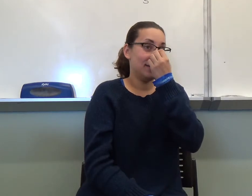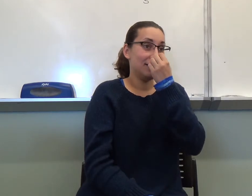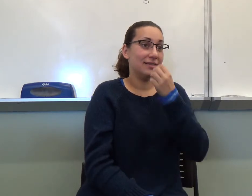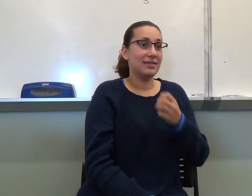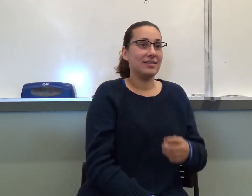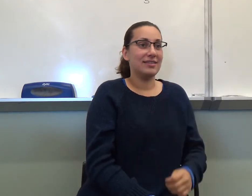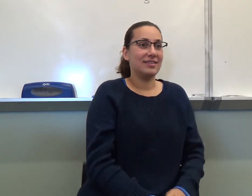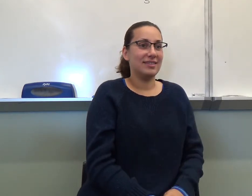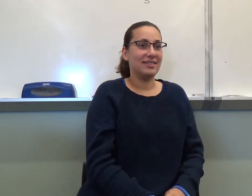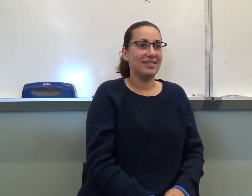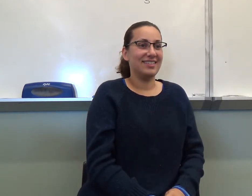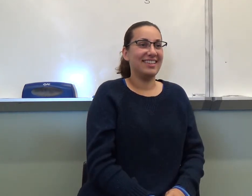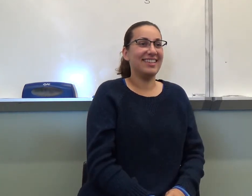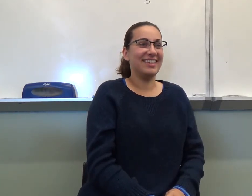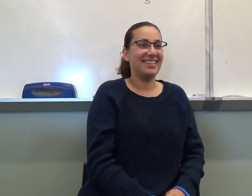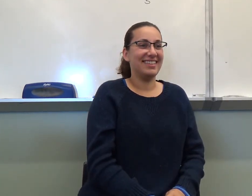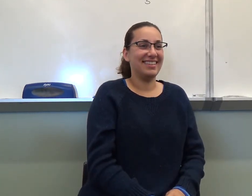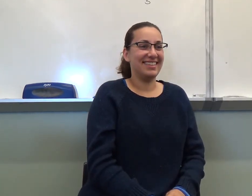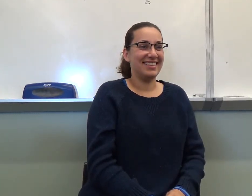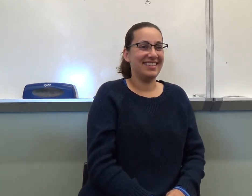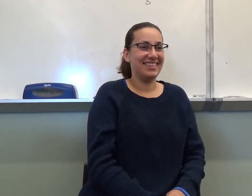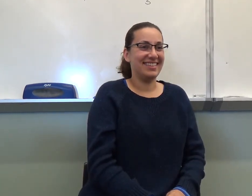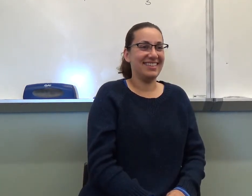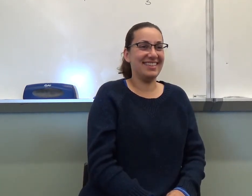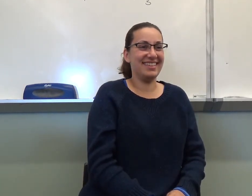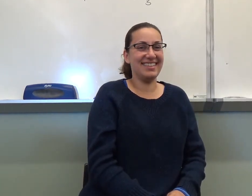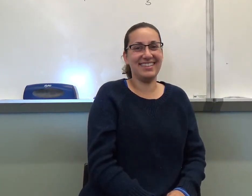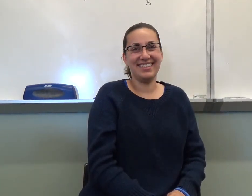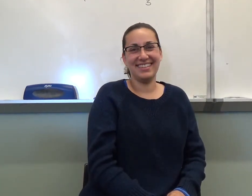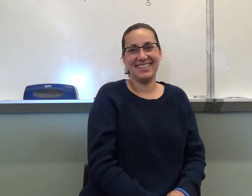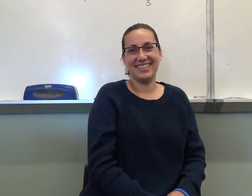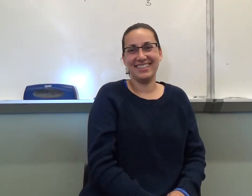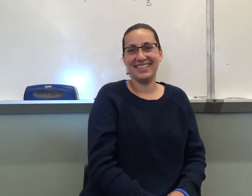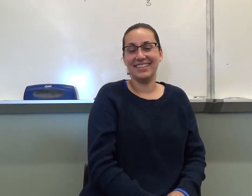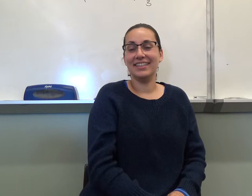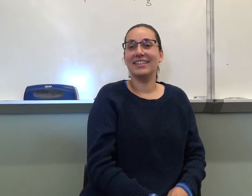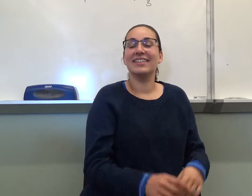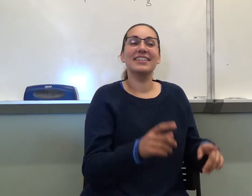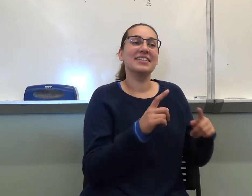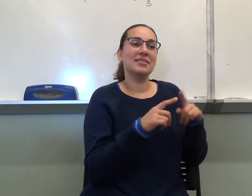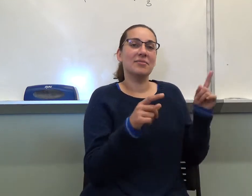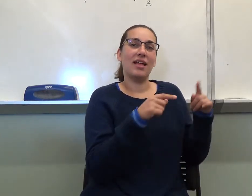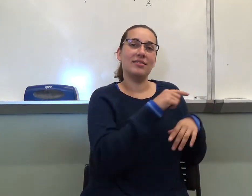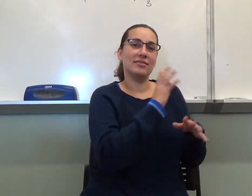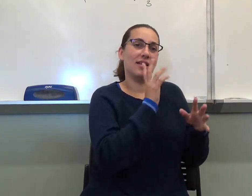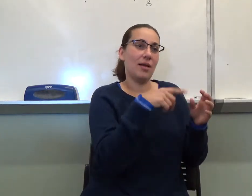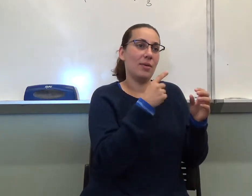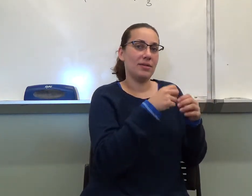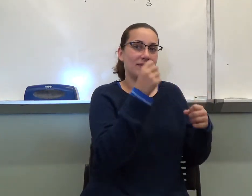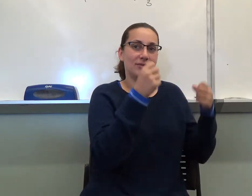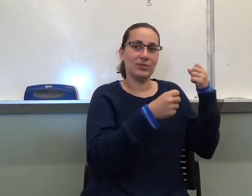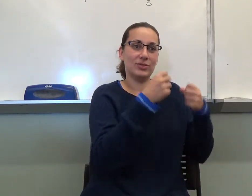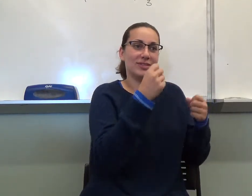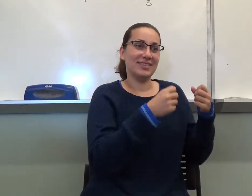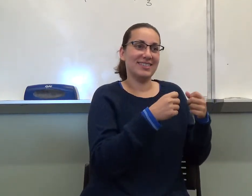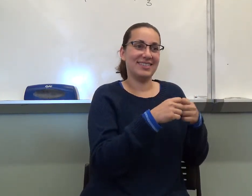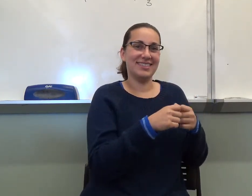and so forth. Are there any more male cars? Yeah, there's one down there, a little further down, and there's 2, 3, 2